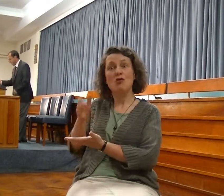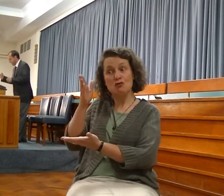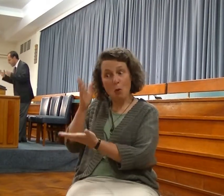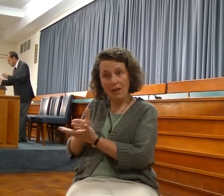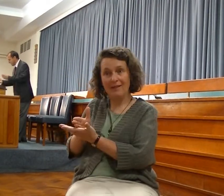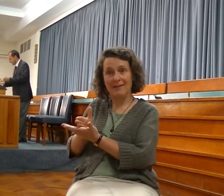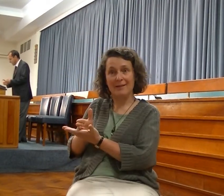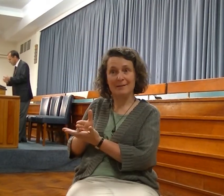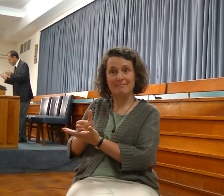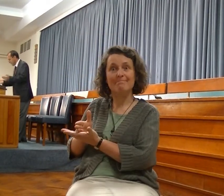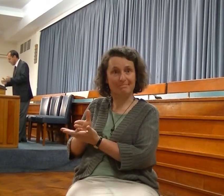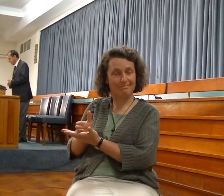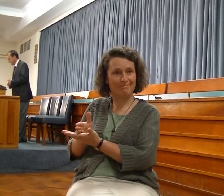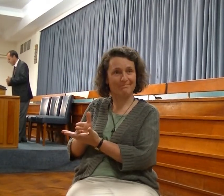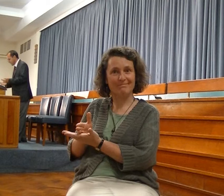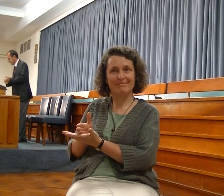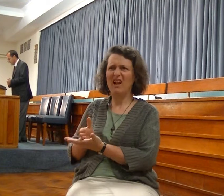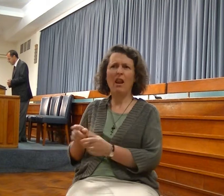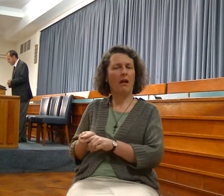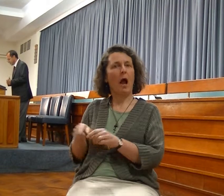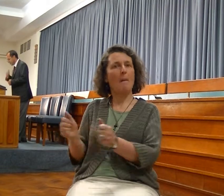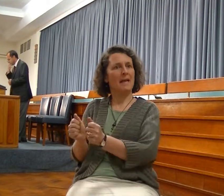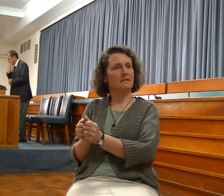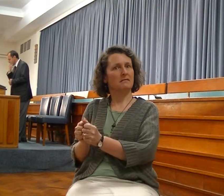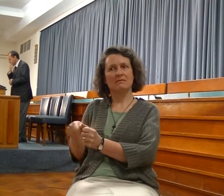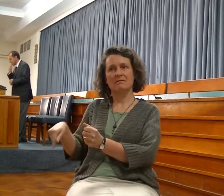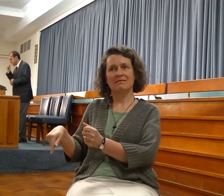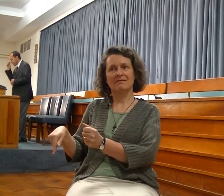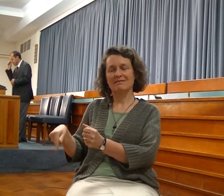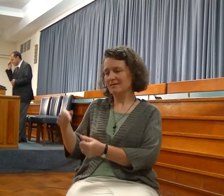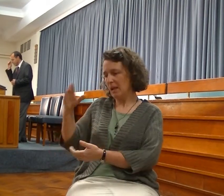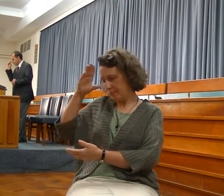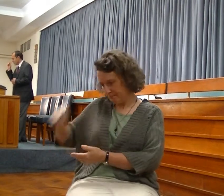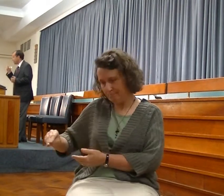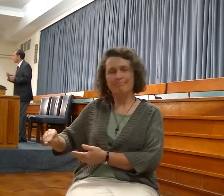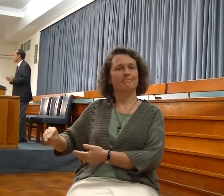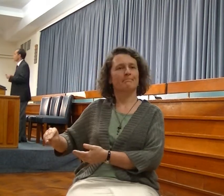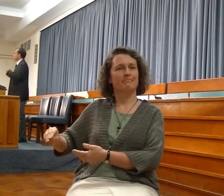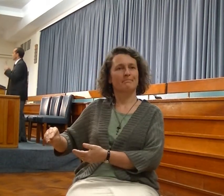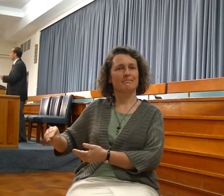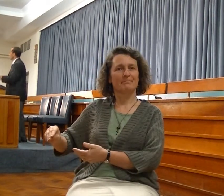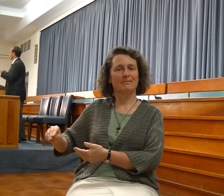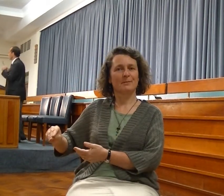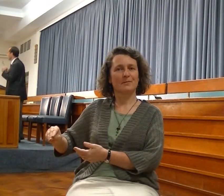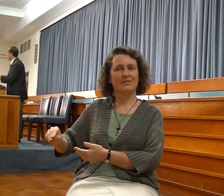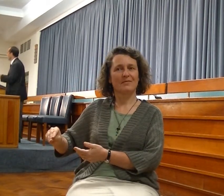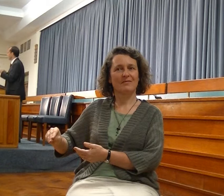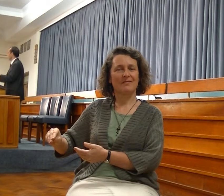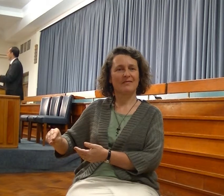Surely, verily, amen, it's the word amen, I say unto thee. And this statement is